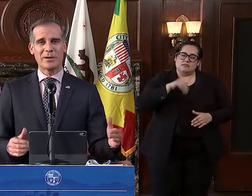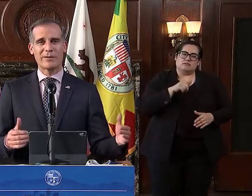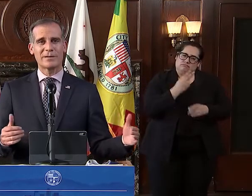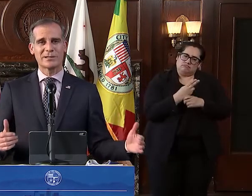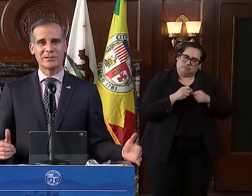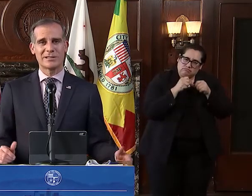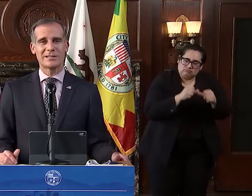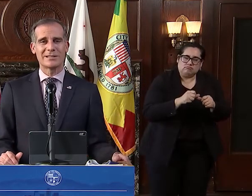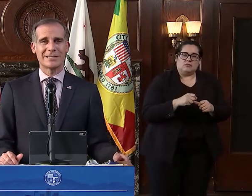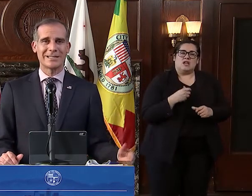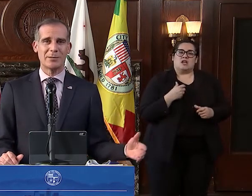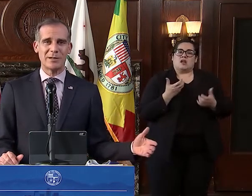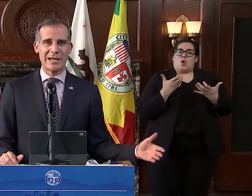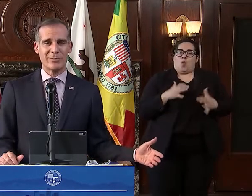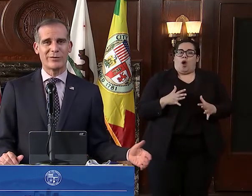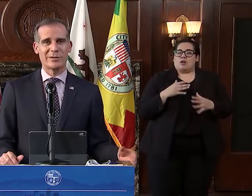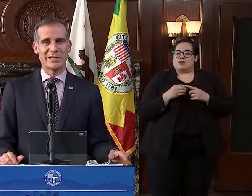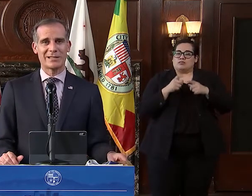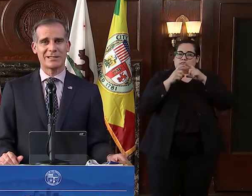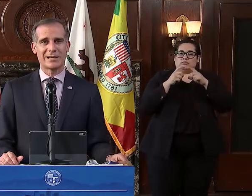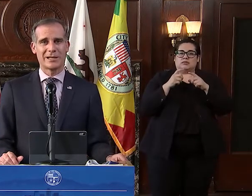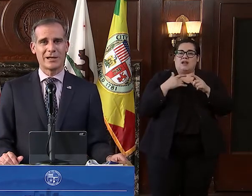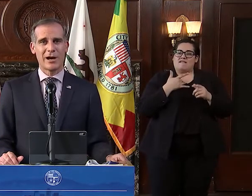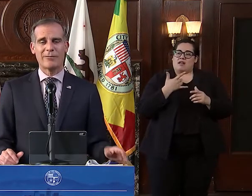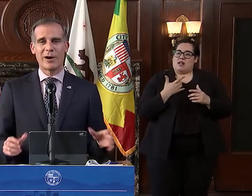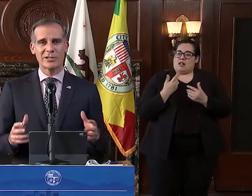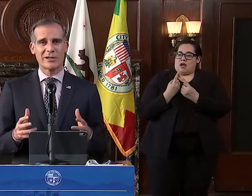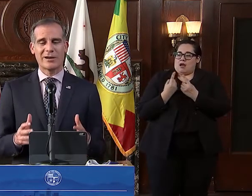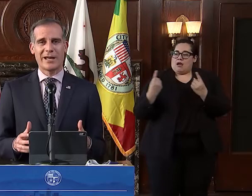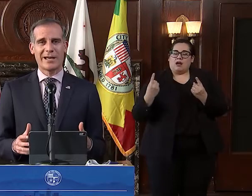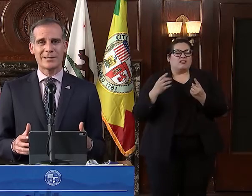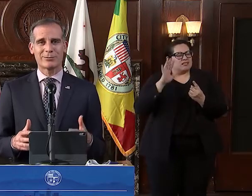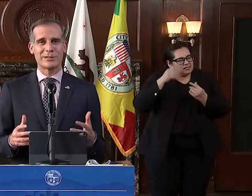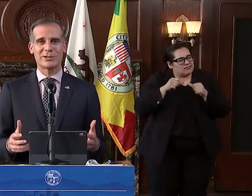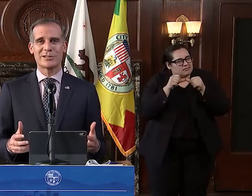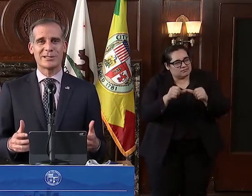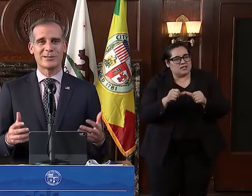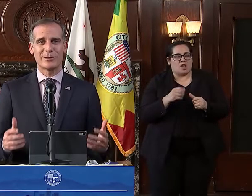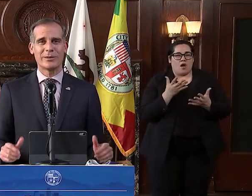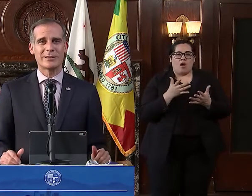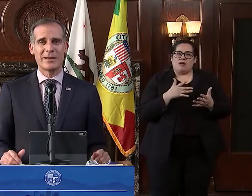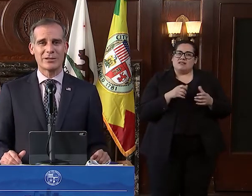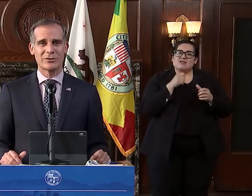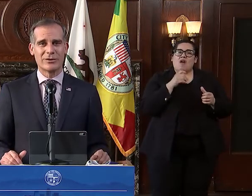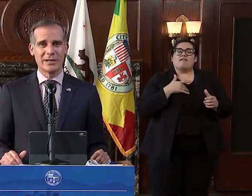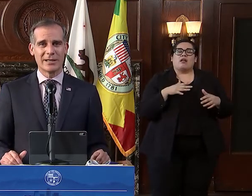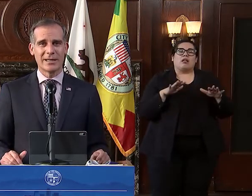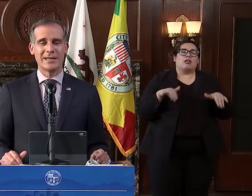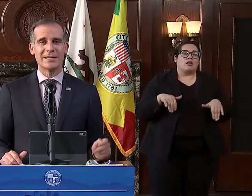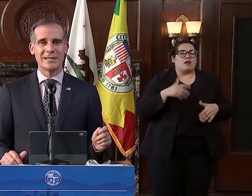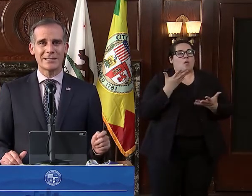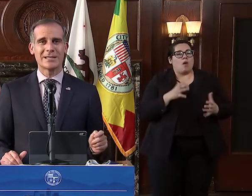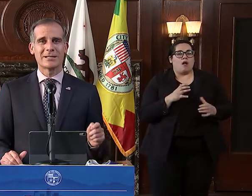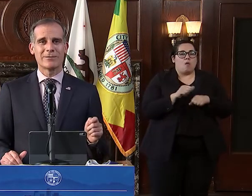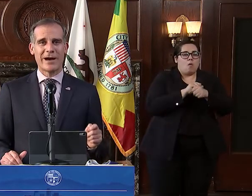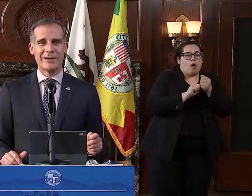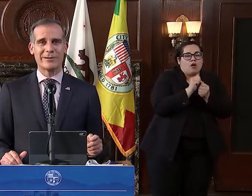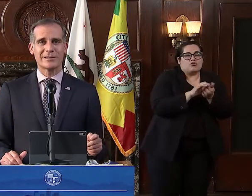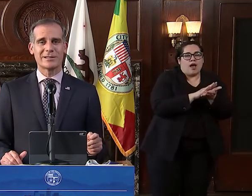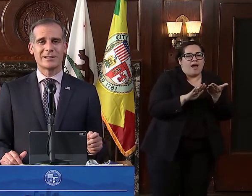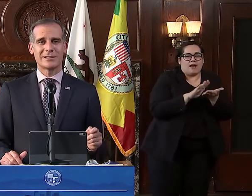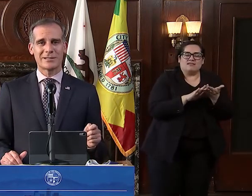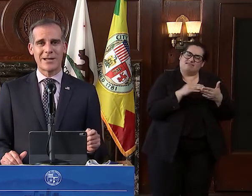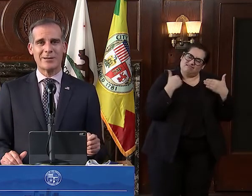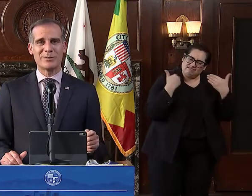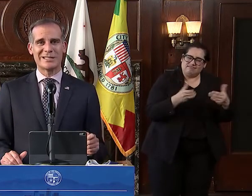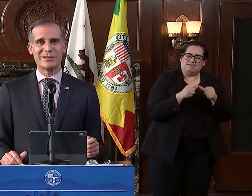of keeping our physical distancing to keep a neighbor from getting sick, of washing our hands religiously so that we can make sure that this